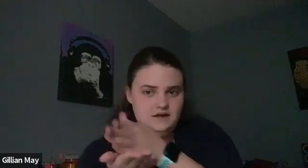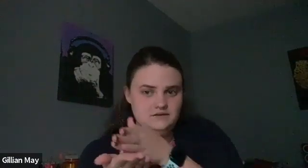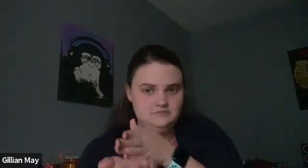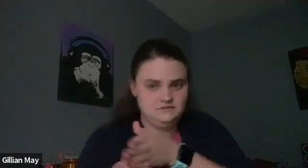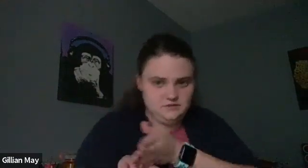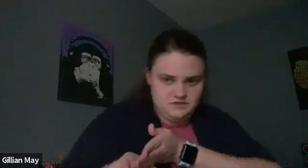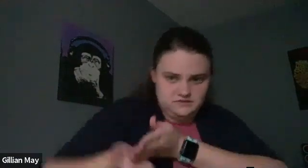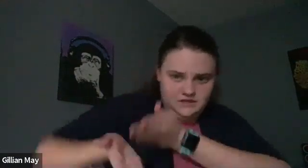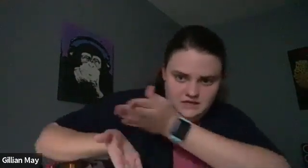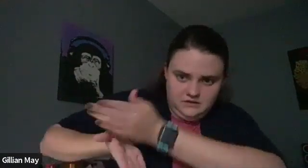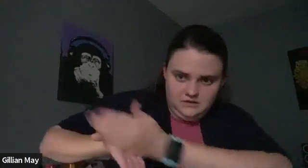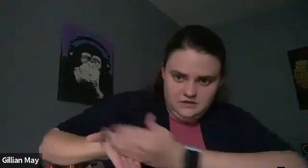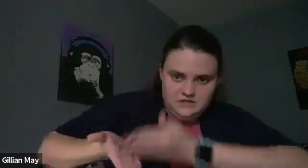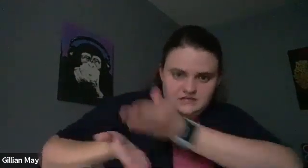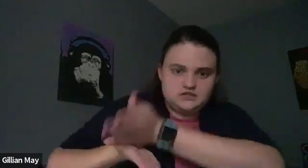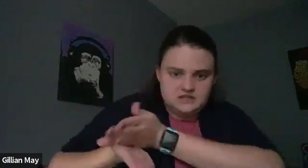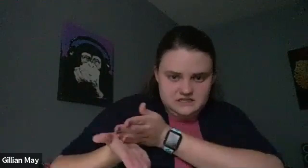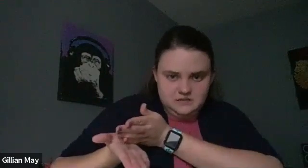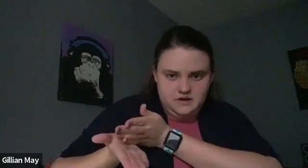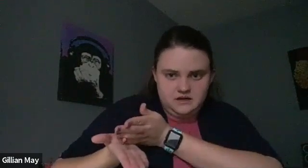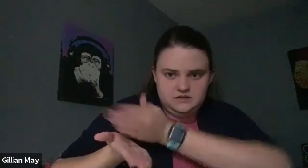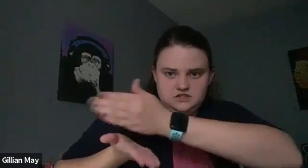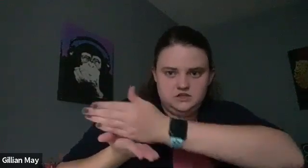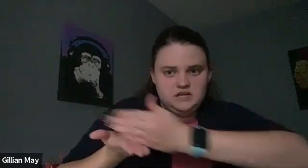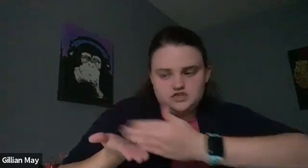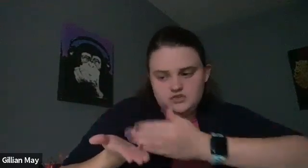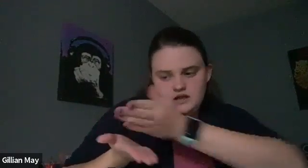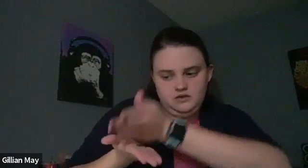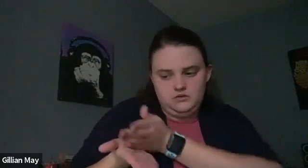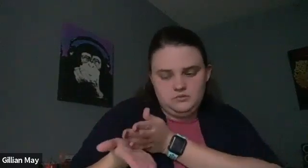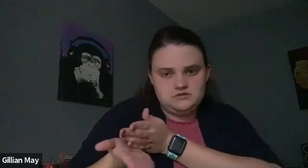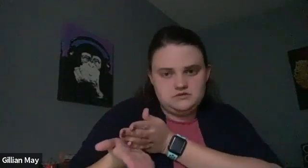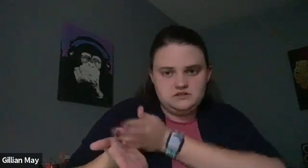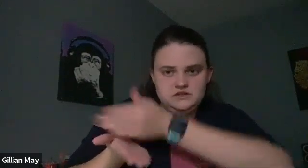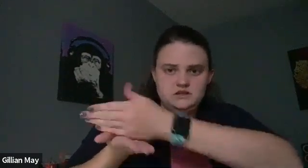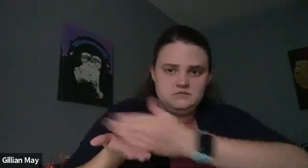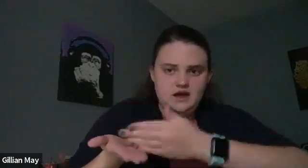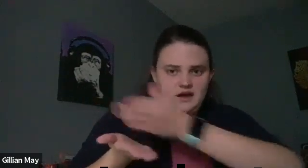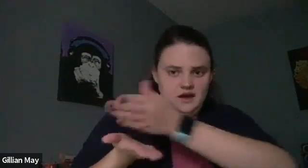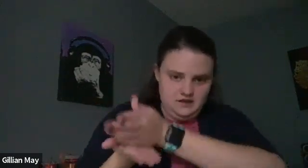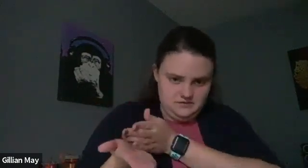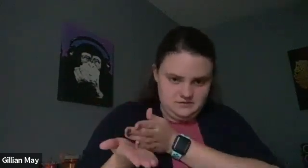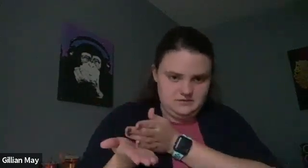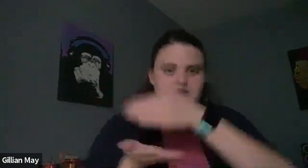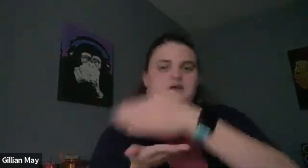pie. Let me see if I can angle it. It's like you're slicing a pie. So you make a triangle almost. Pie. There you go,